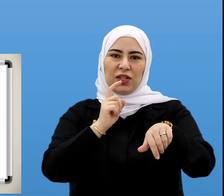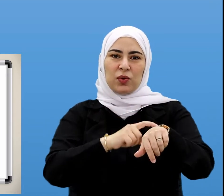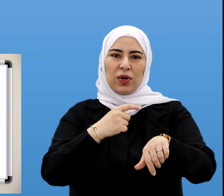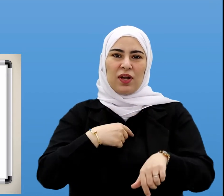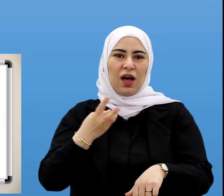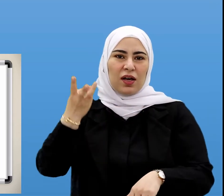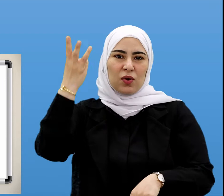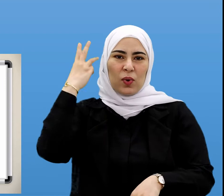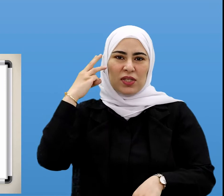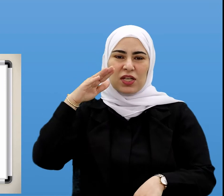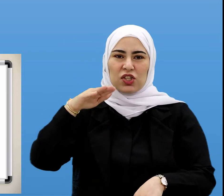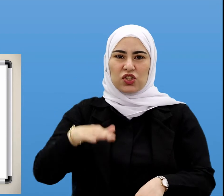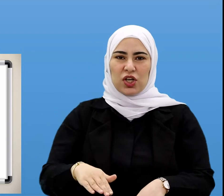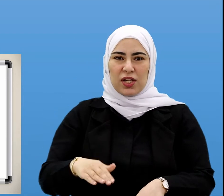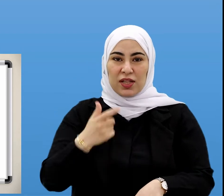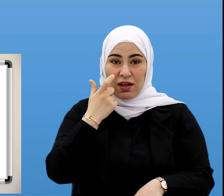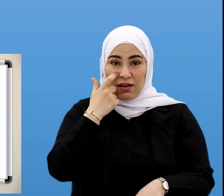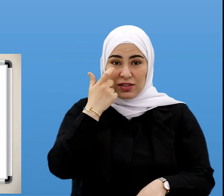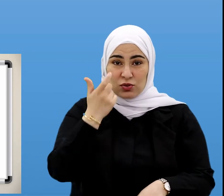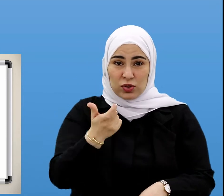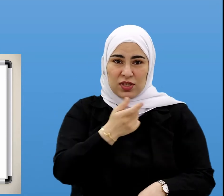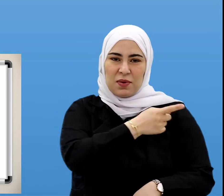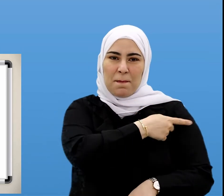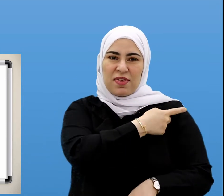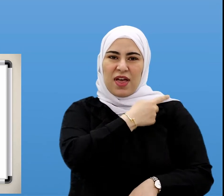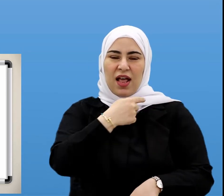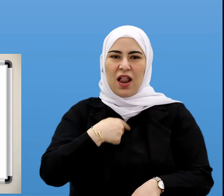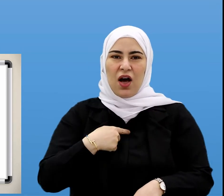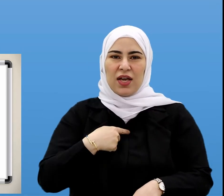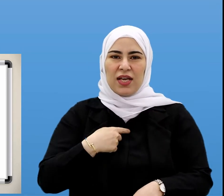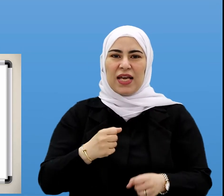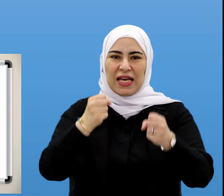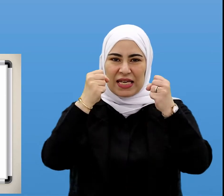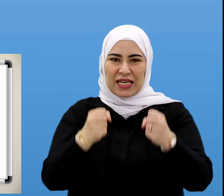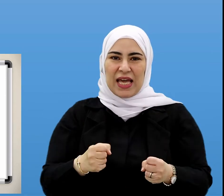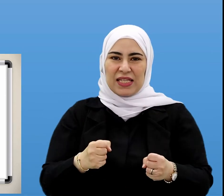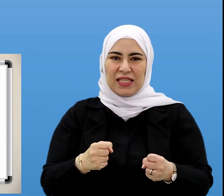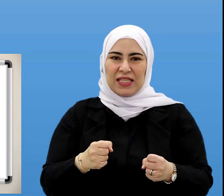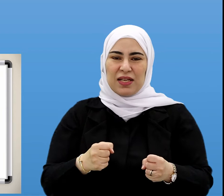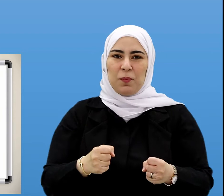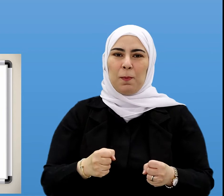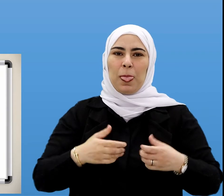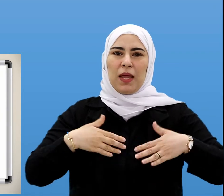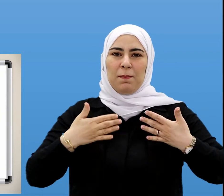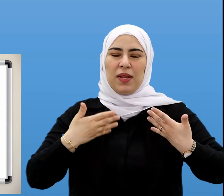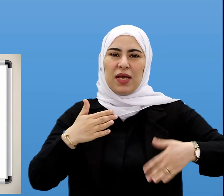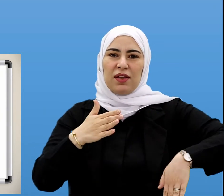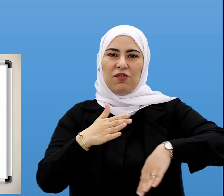Notice the example, I can play football. If we used can't play football, and also here you